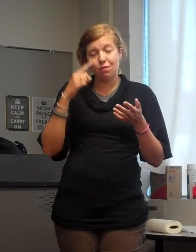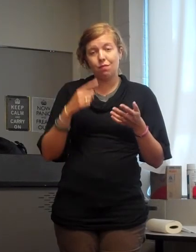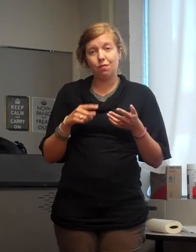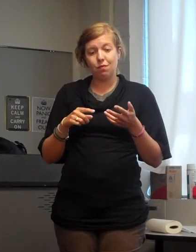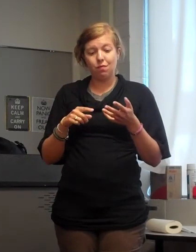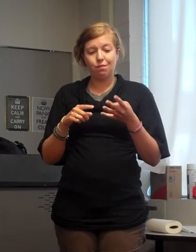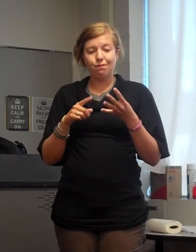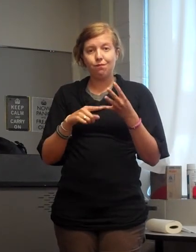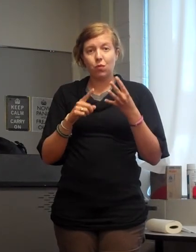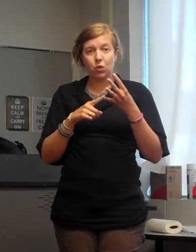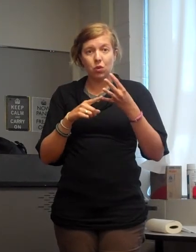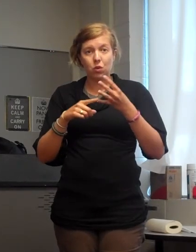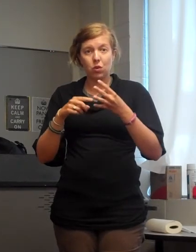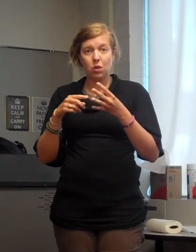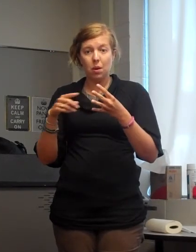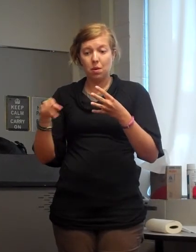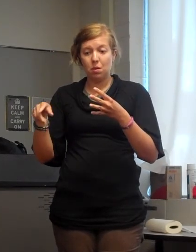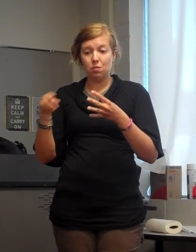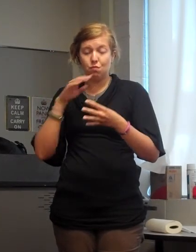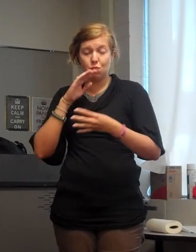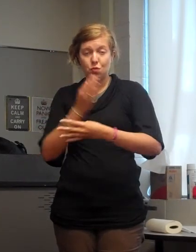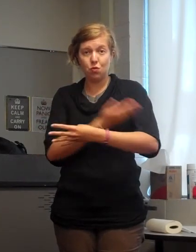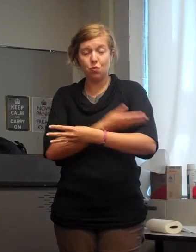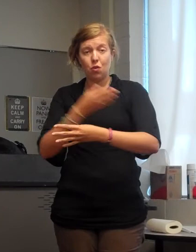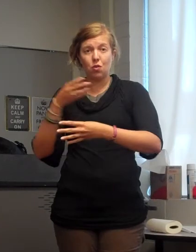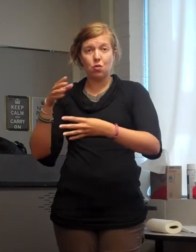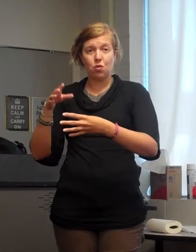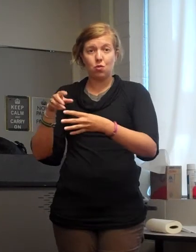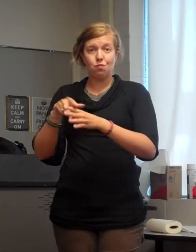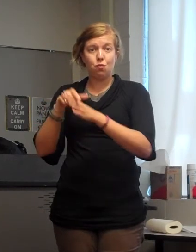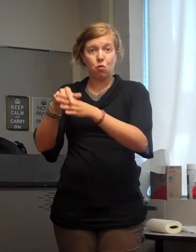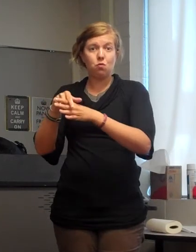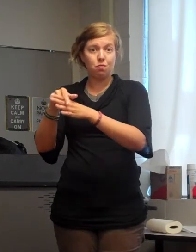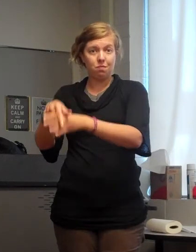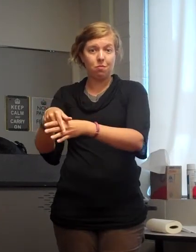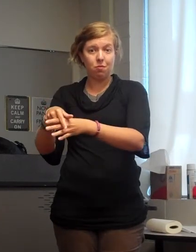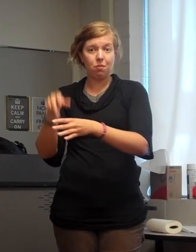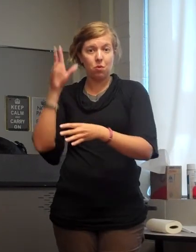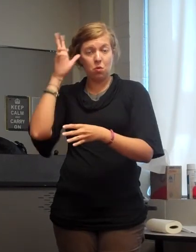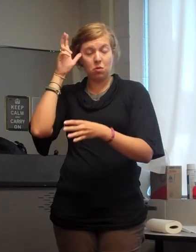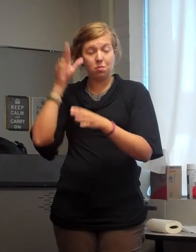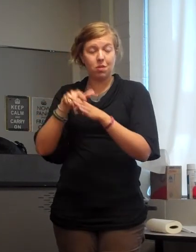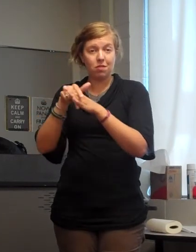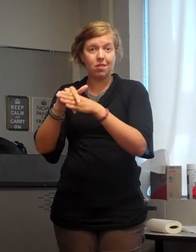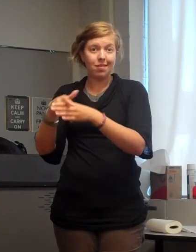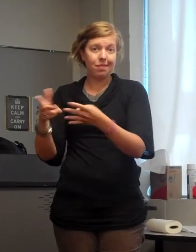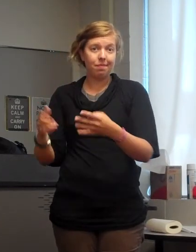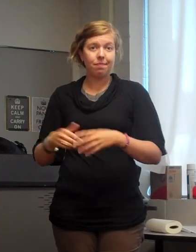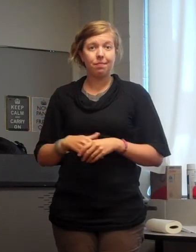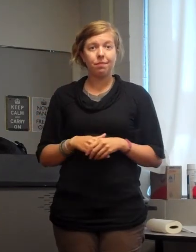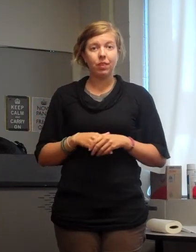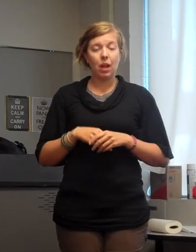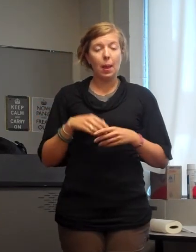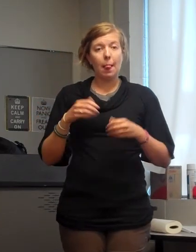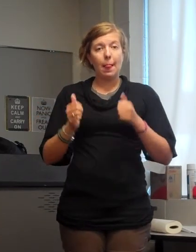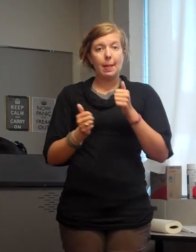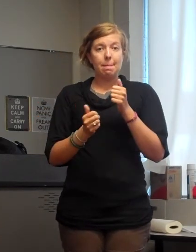and I pay and then I'm done. And a lot of places will give you discounts if you pay cash, which I didn't know until I started paying cash. Like